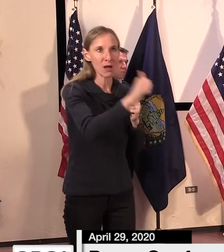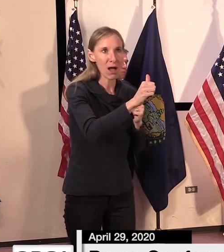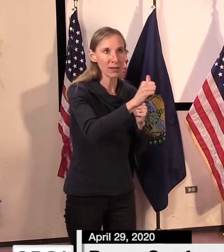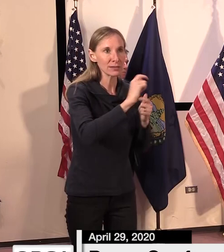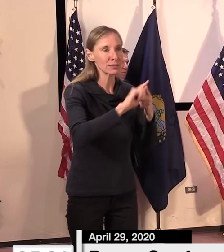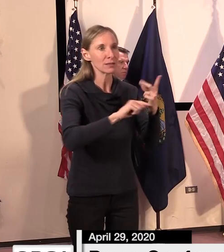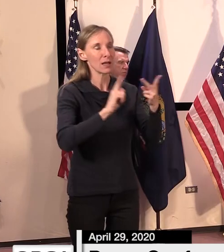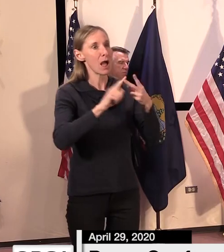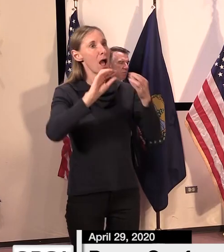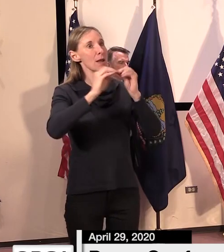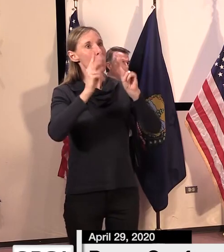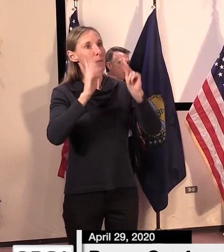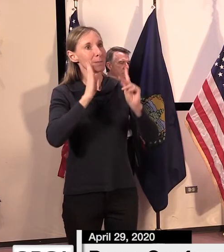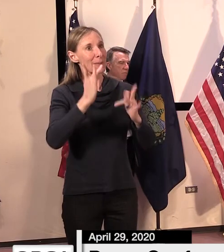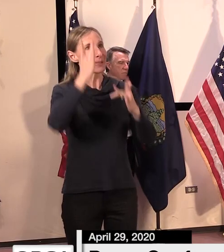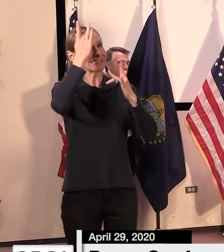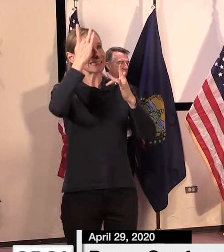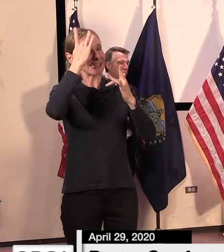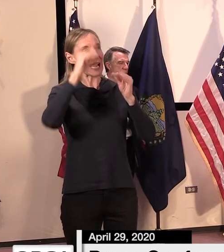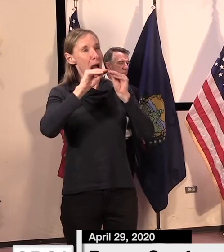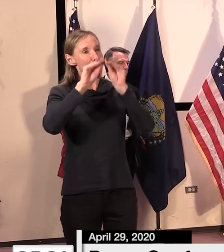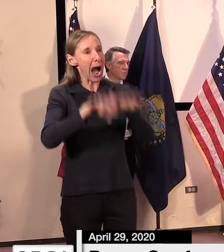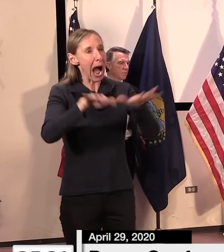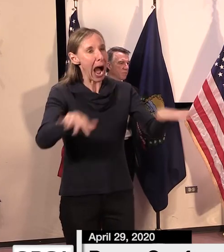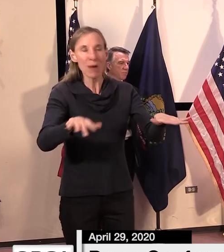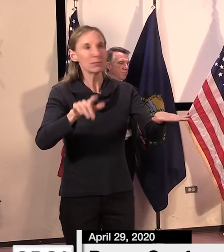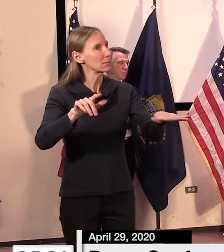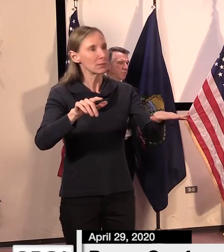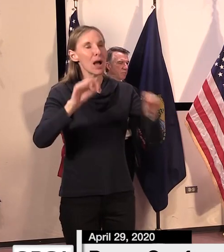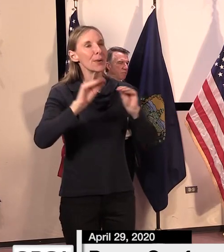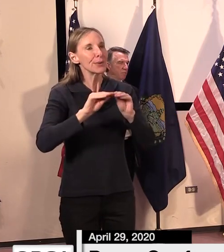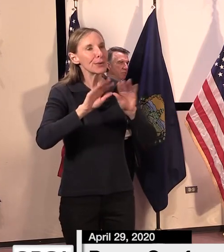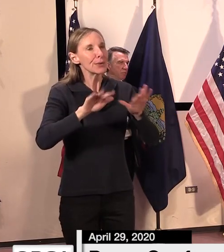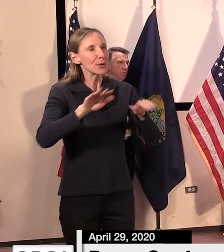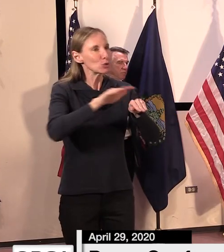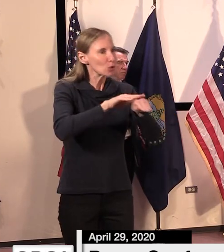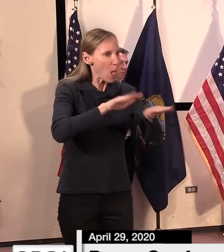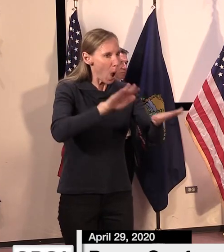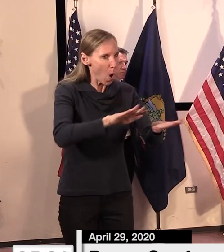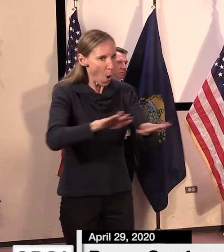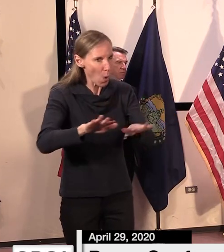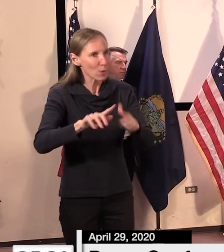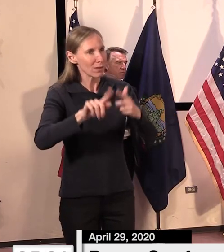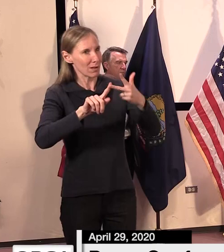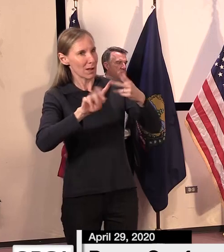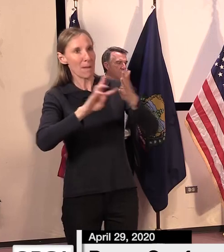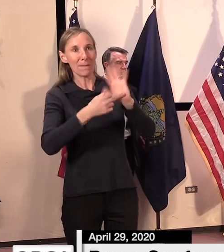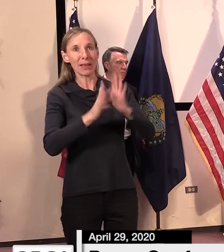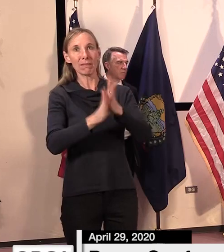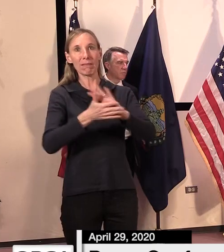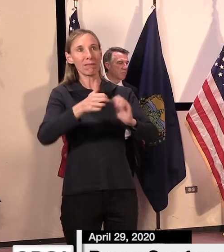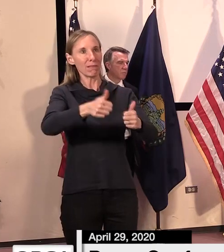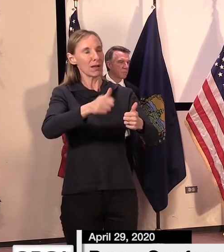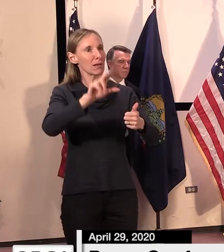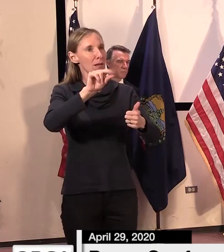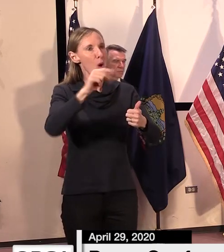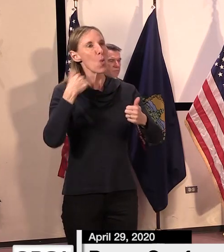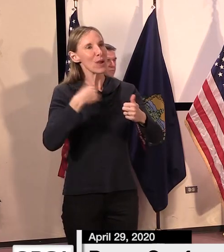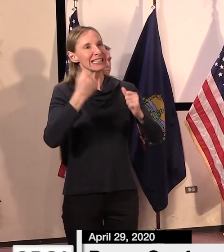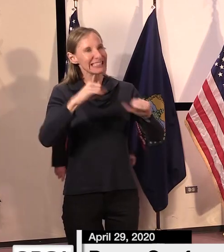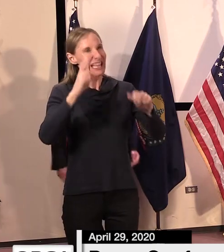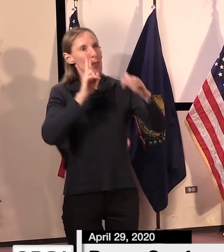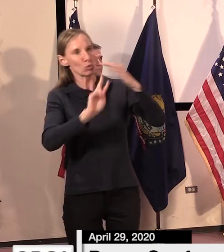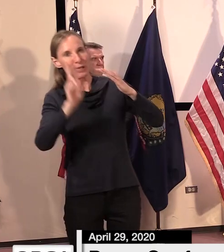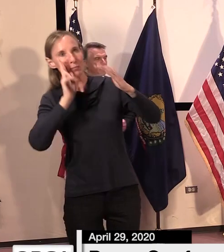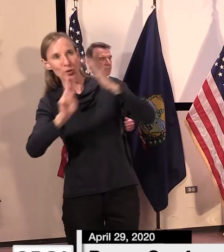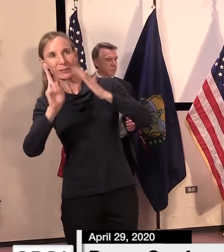ongoing, and they will continue. They will have a little more uncertainty about them because of the fact that no one knows about